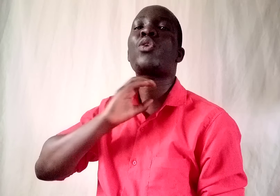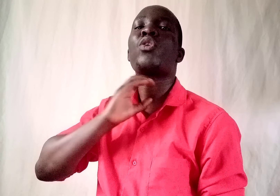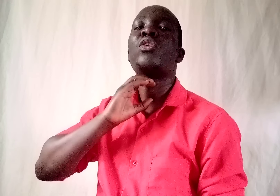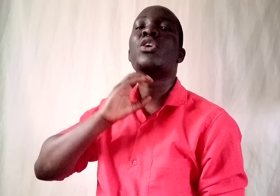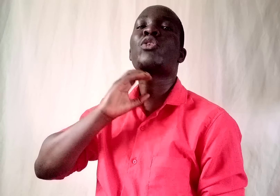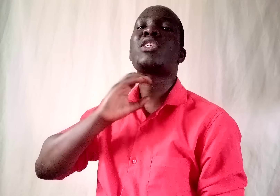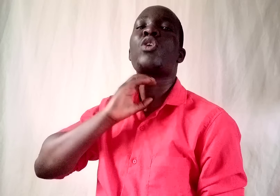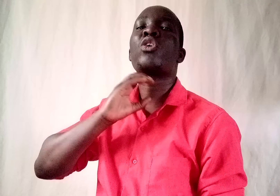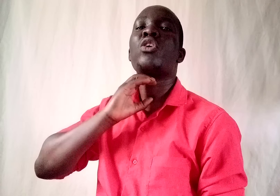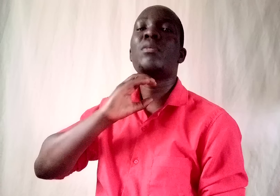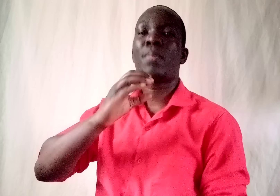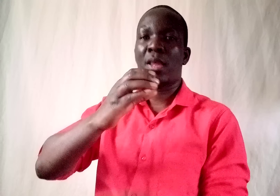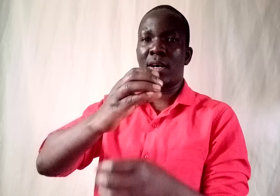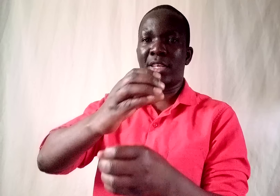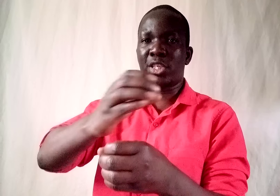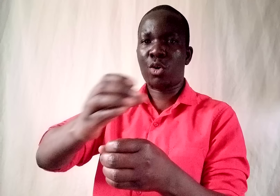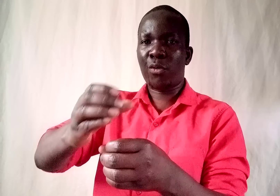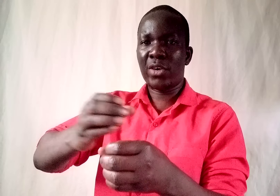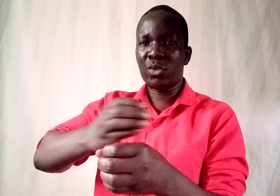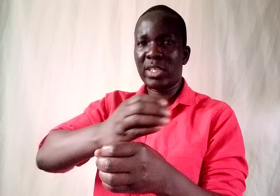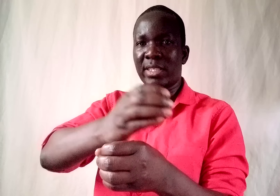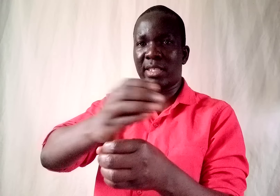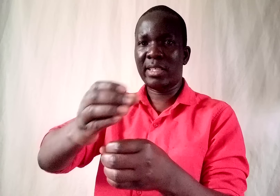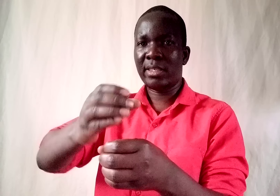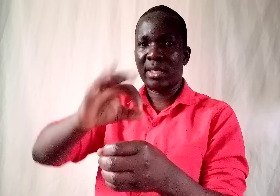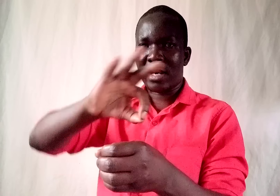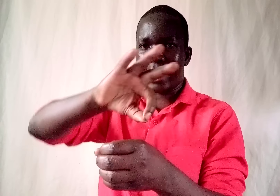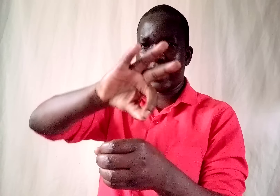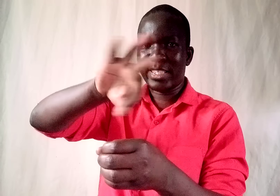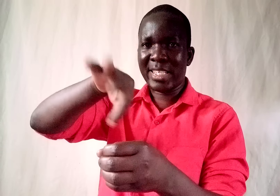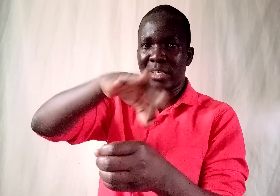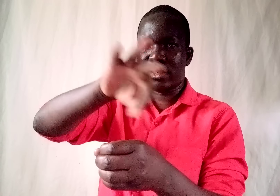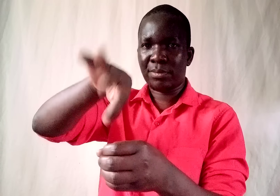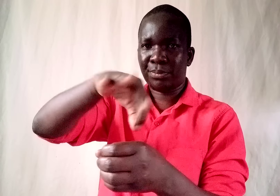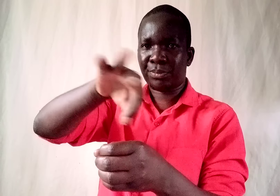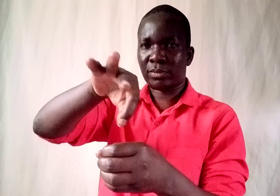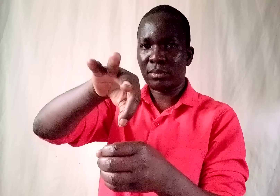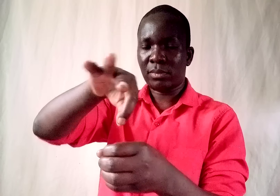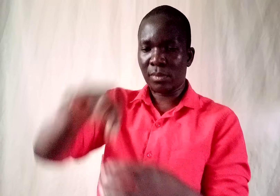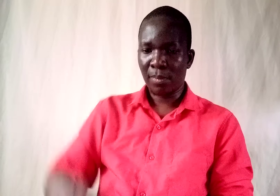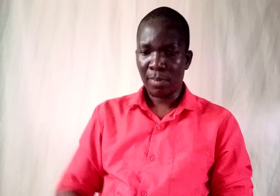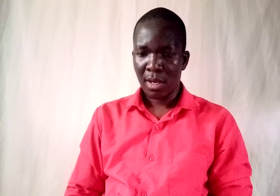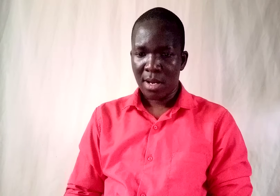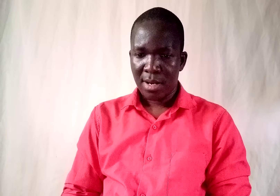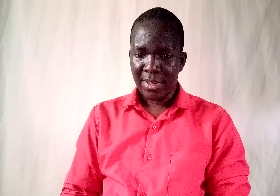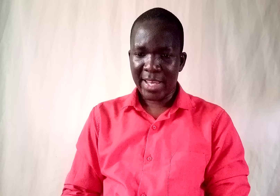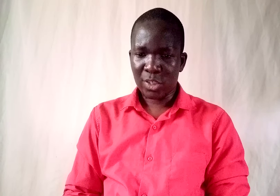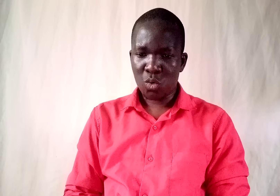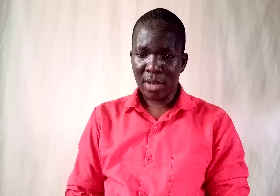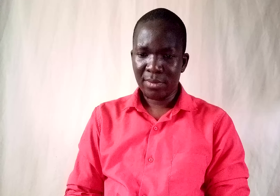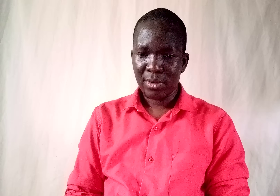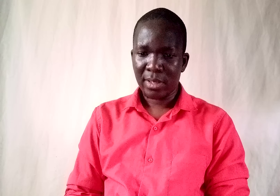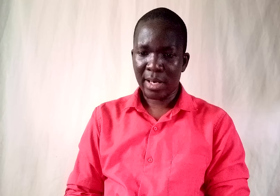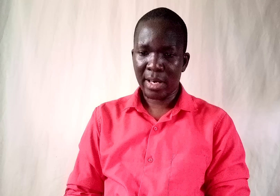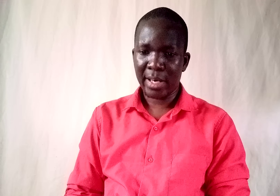cocoa. So this cocoa, this coffee using C, and this tea. The next one